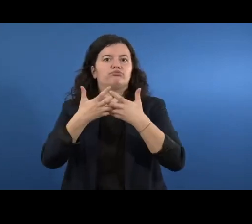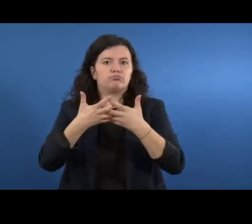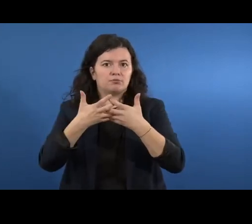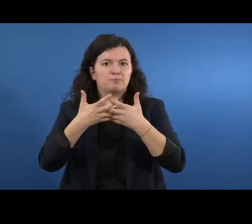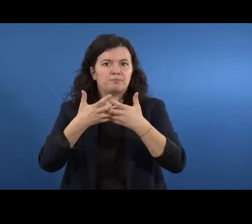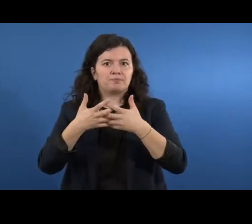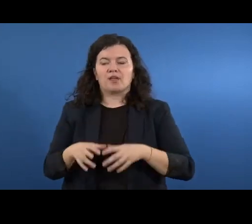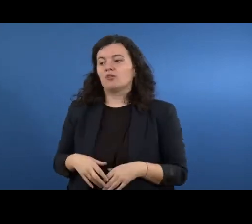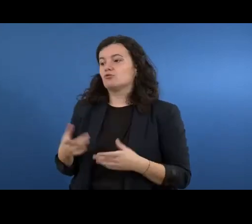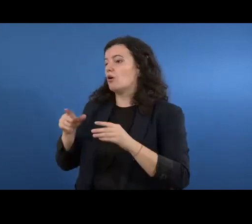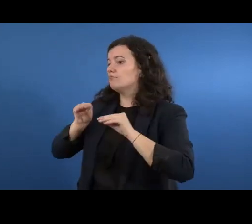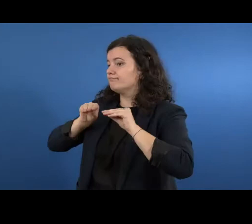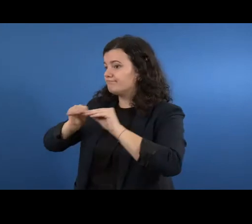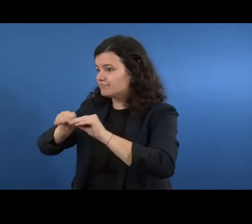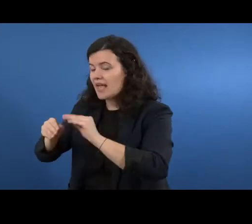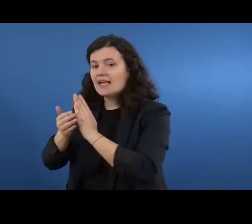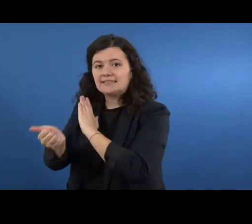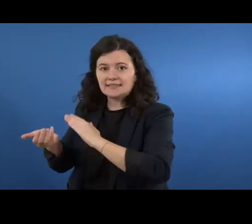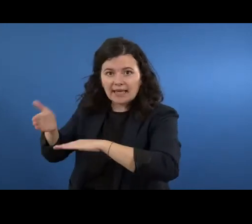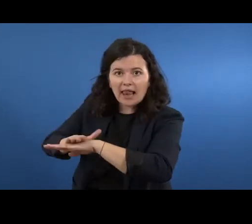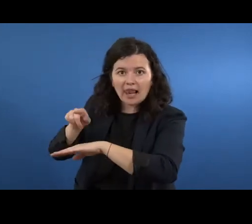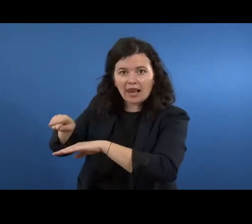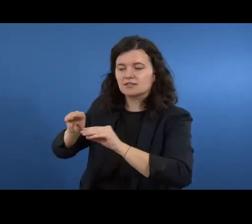in labor market information